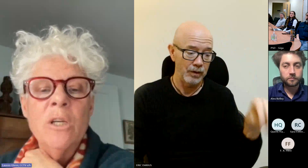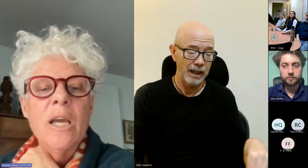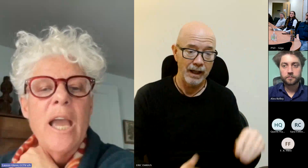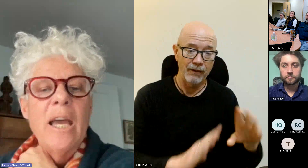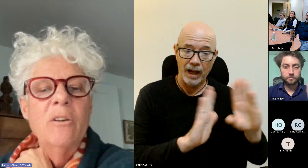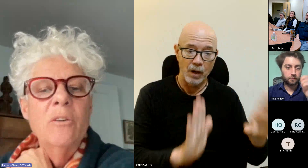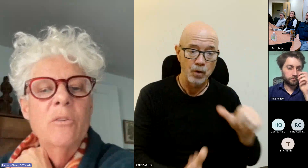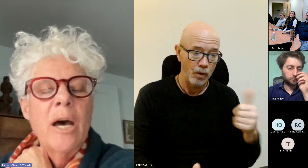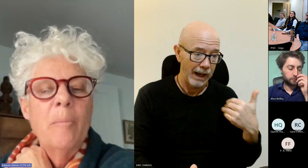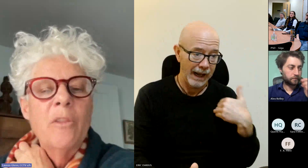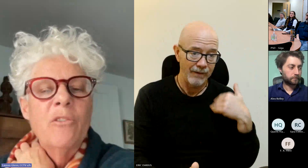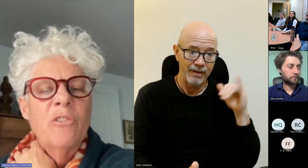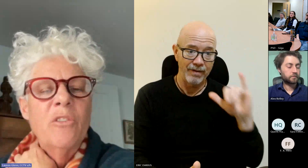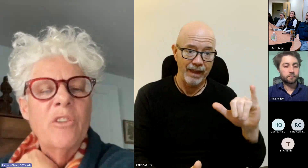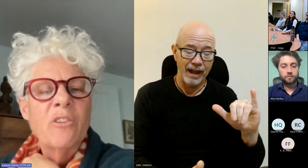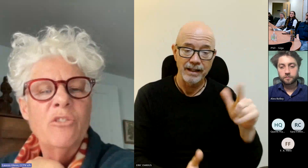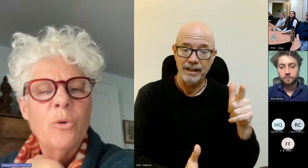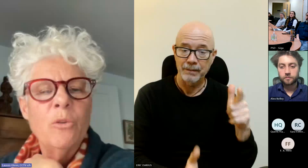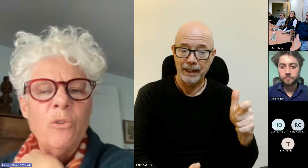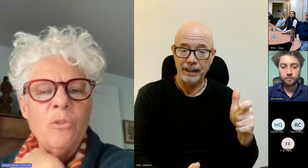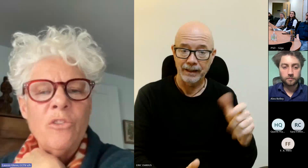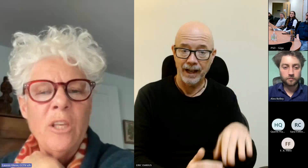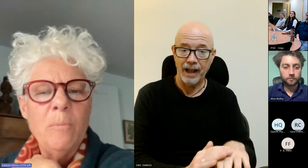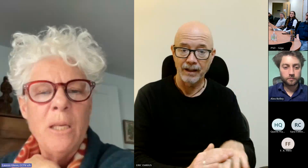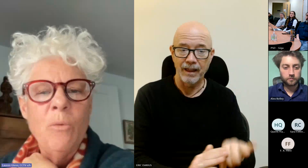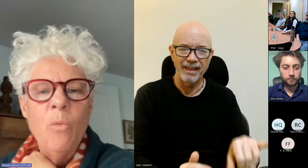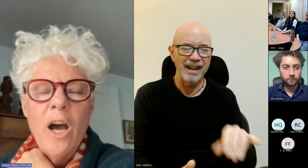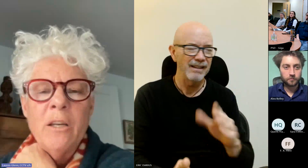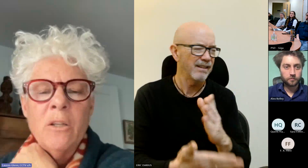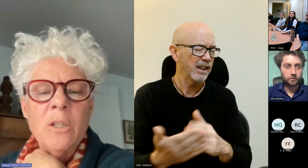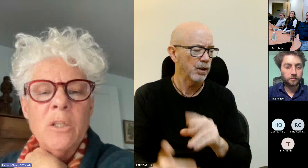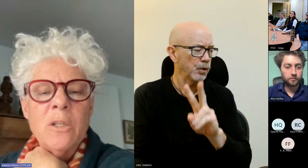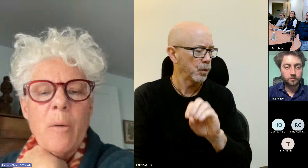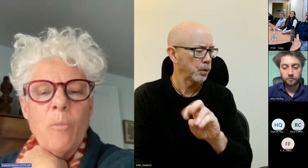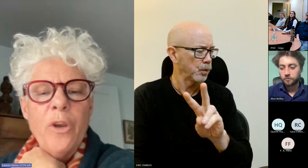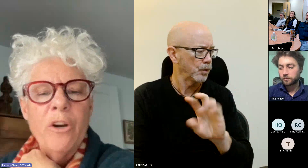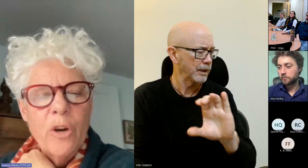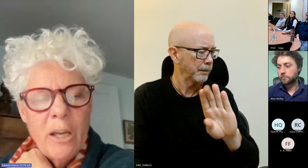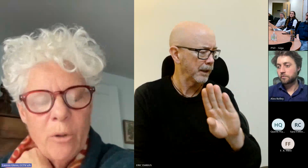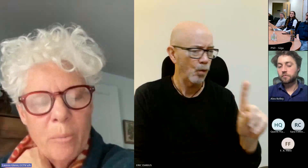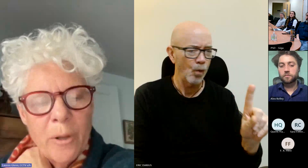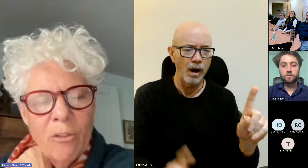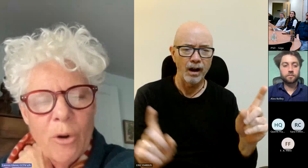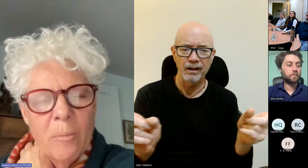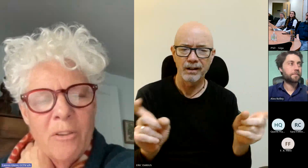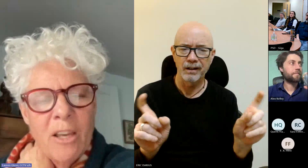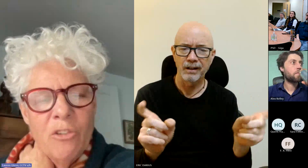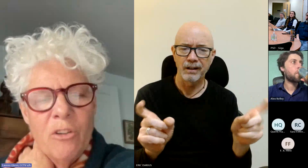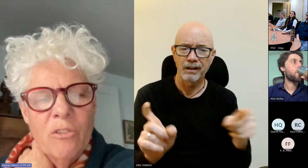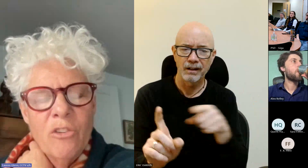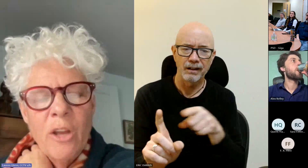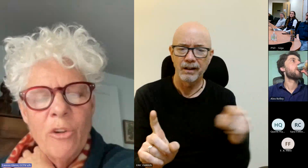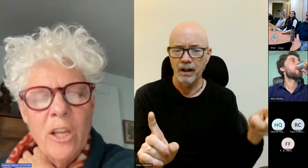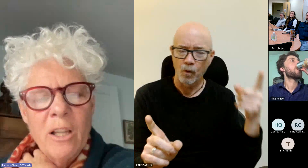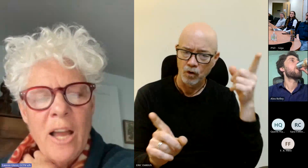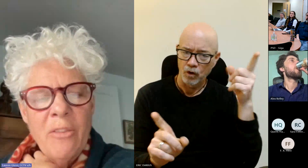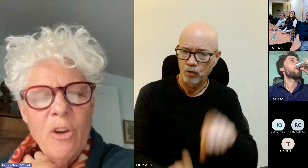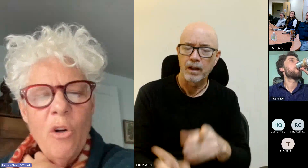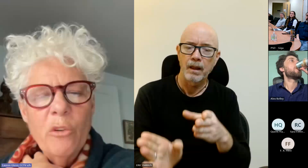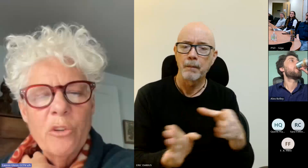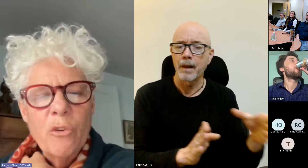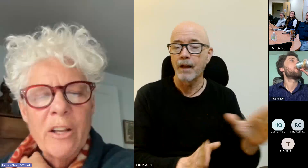speeds, and this is in section 202C(b)(1). We agree with the plan's recommendations to